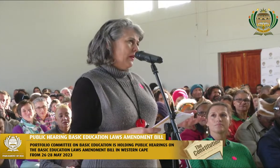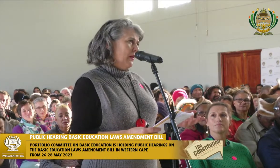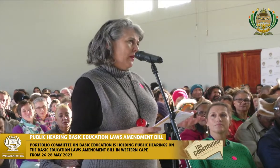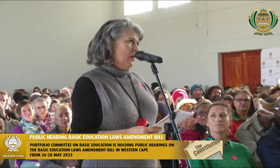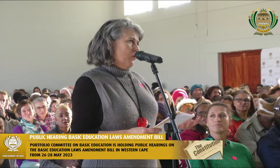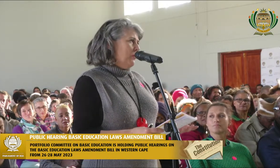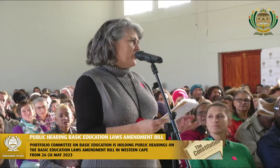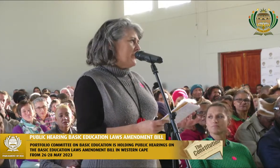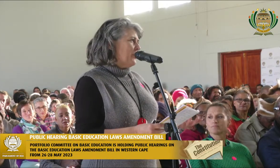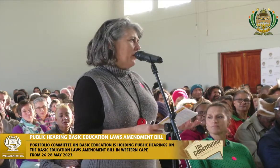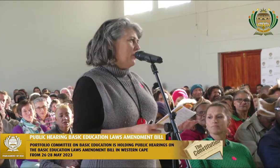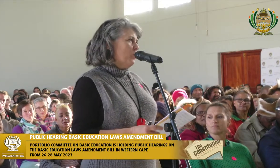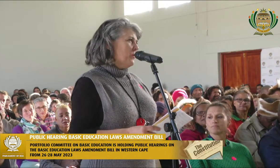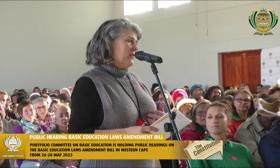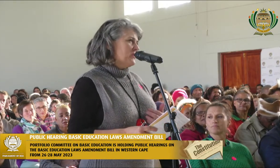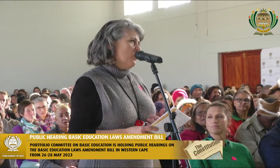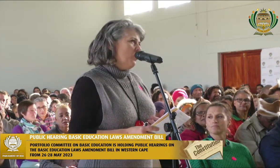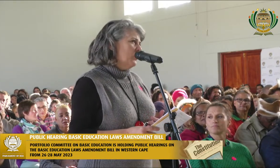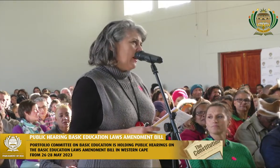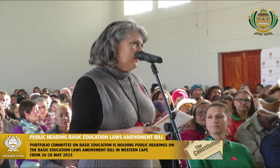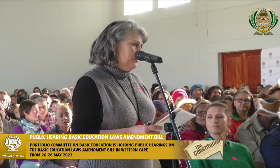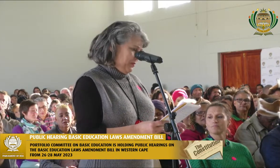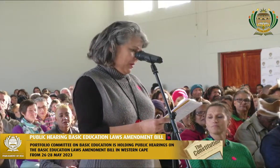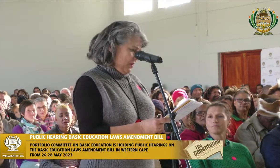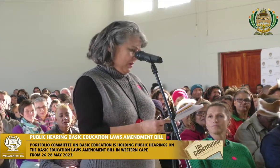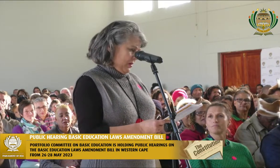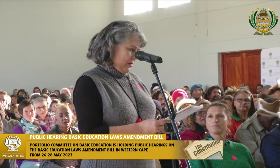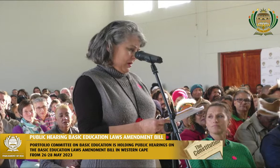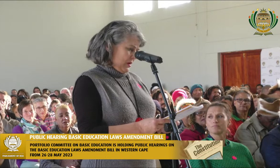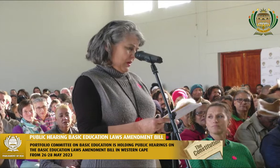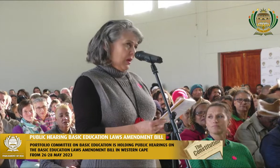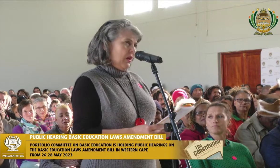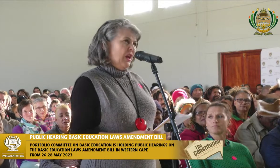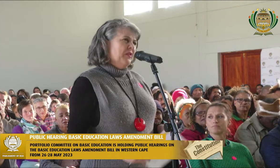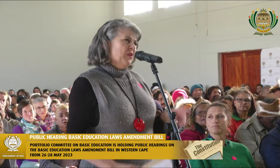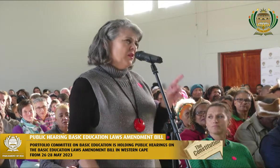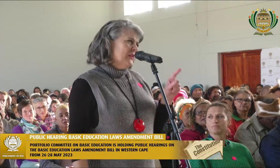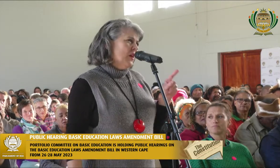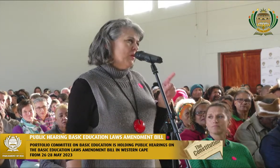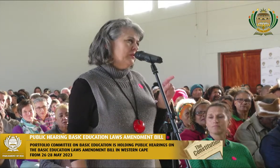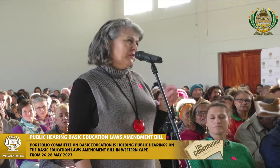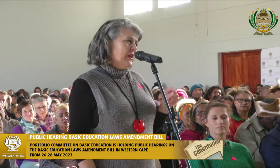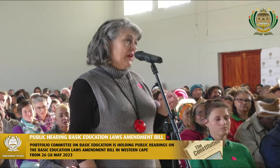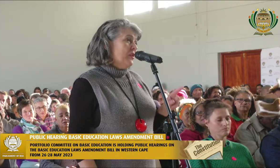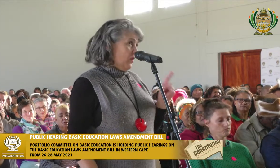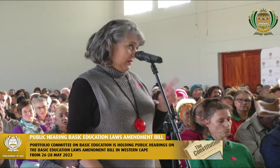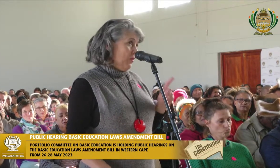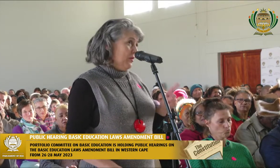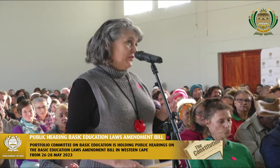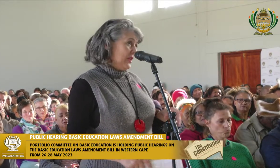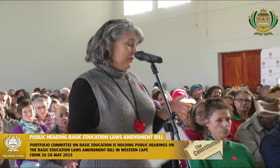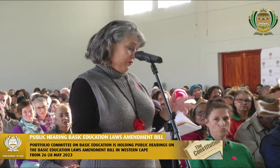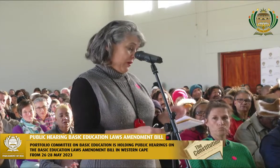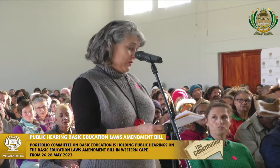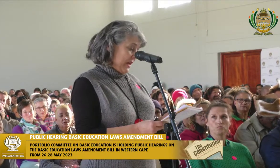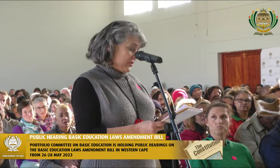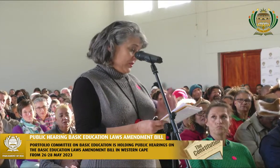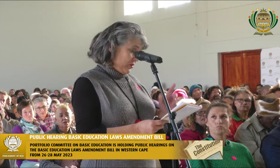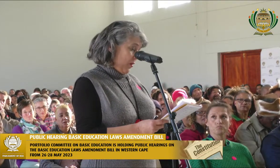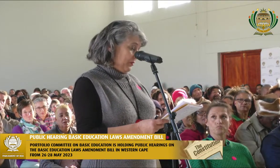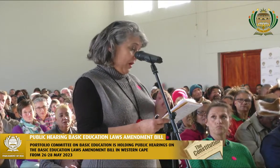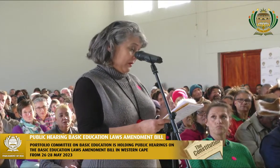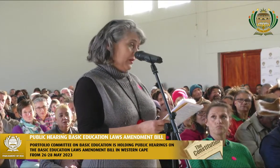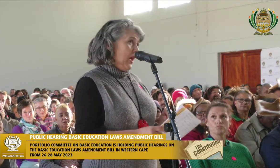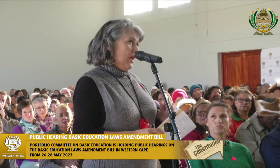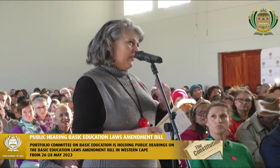Why? We were chased away because we are the so-called colored people? The last thing I want to say, not that I want to say before I was